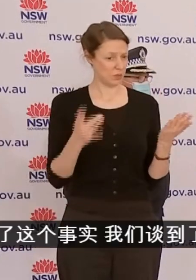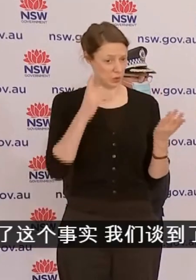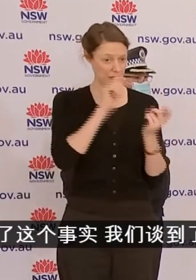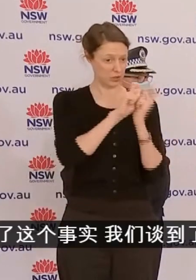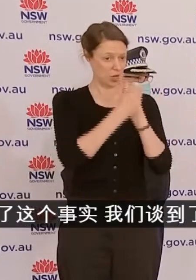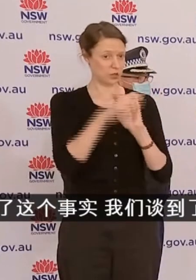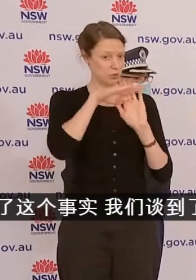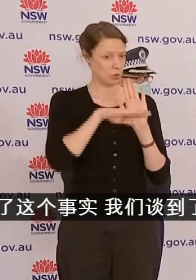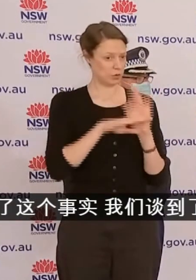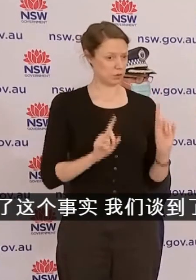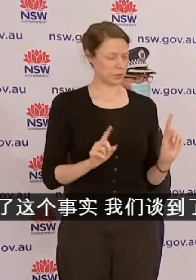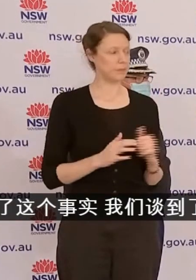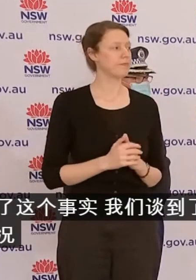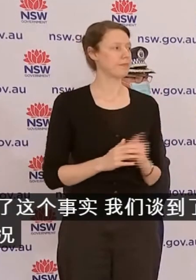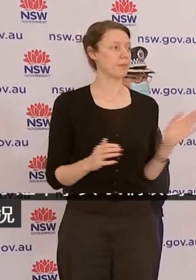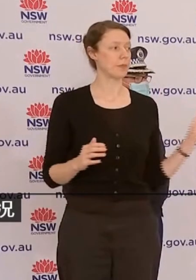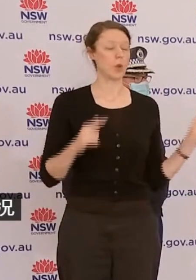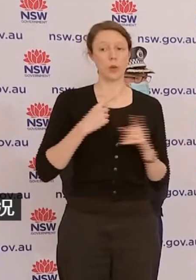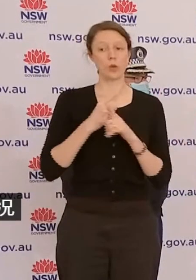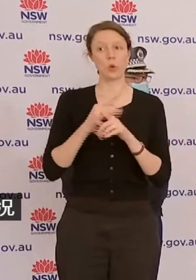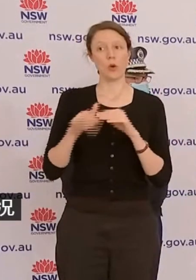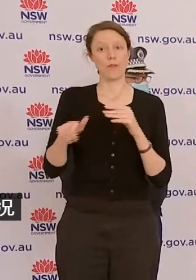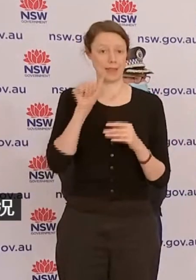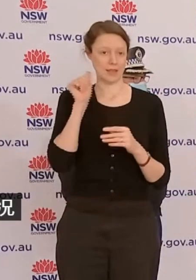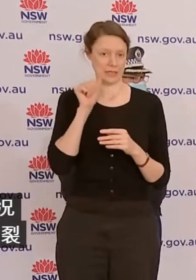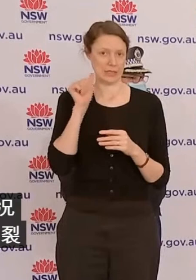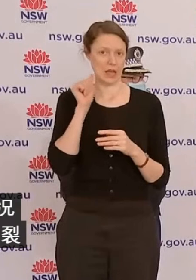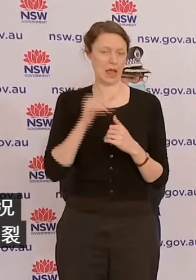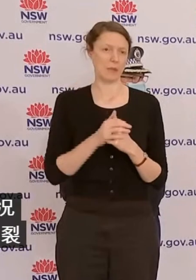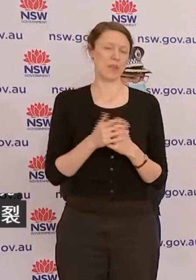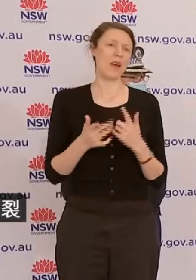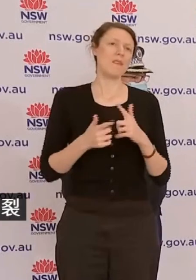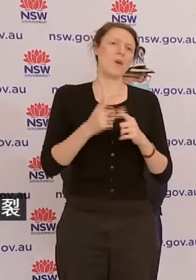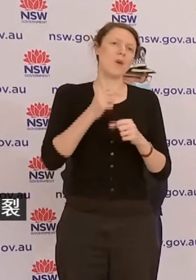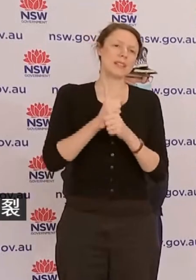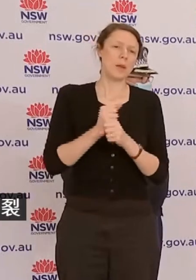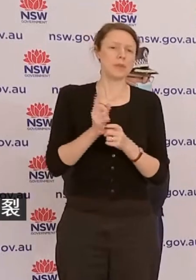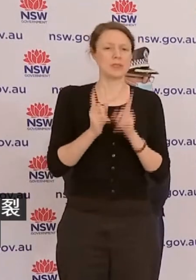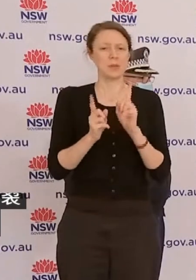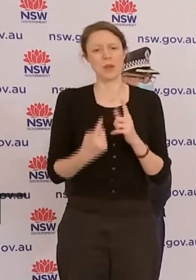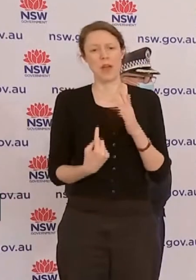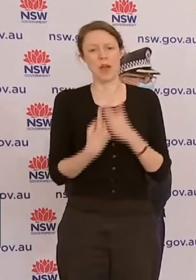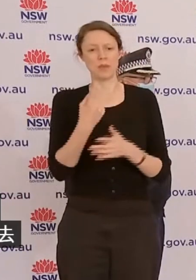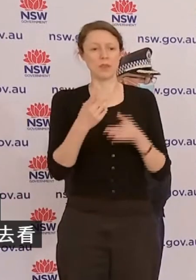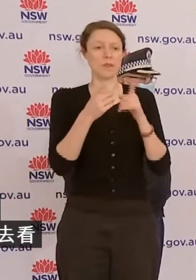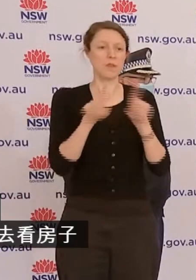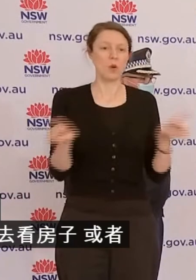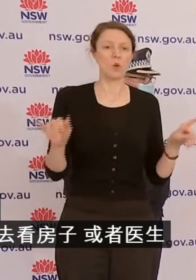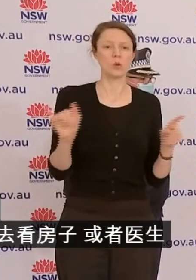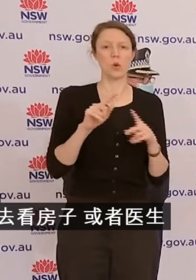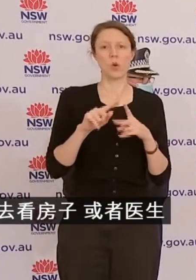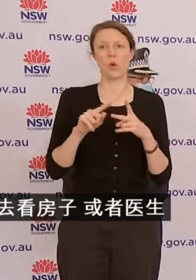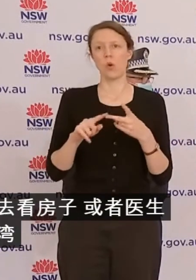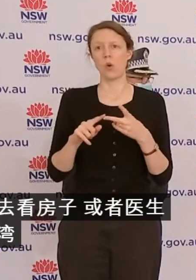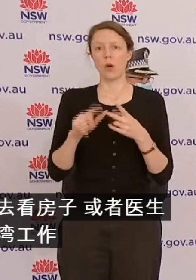talked about the fact that there are circumstances where, for example, there's a marriage breakdown, somebody's going to look at a house for that situation, or perhaps the